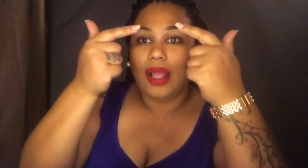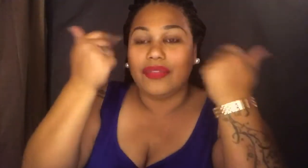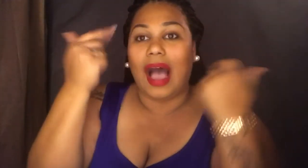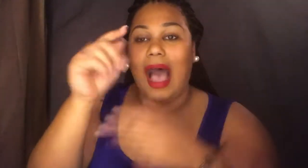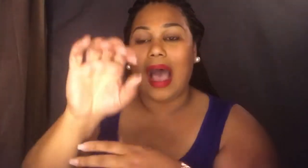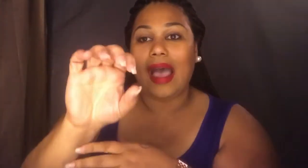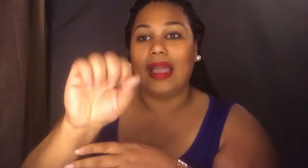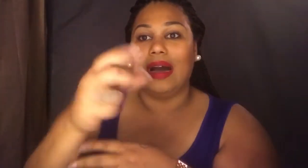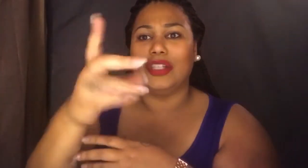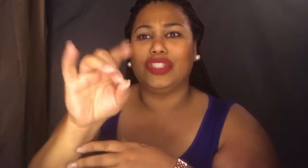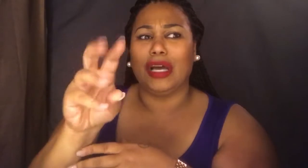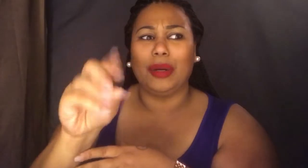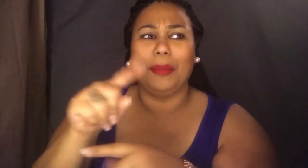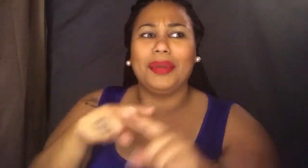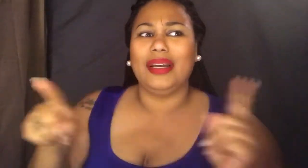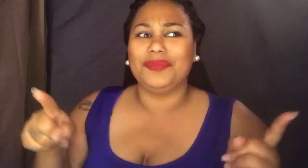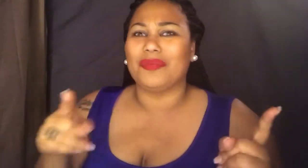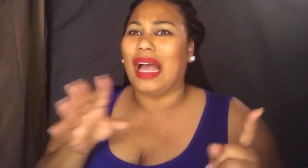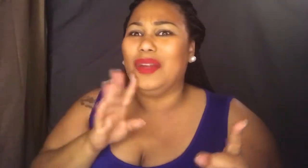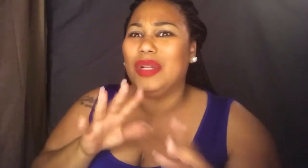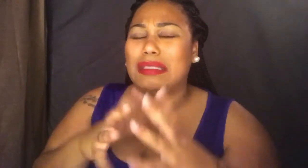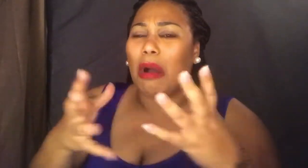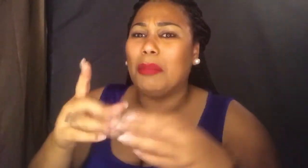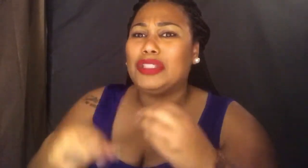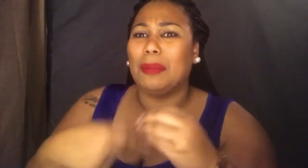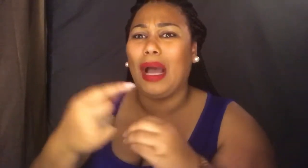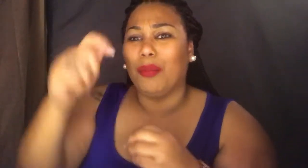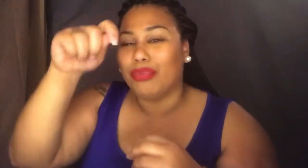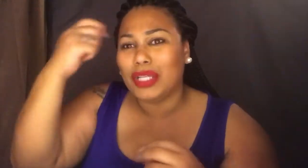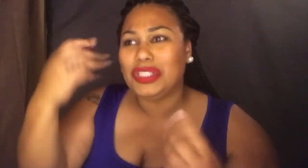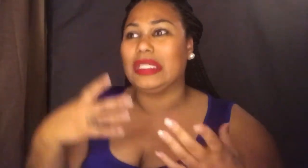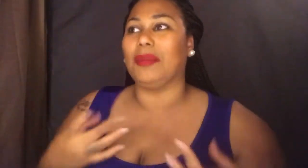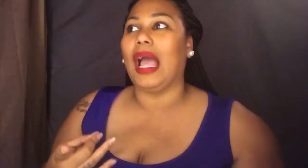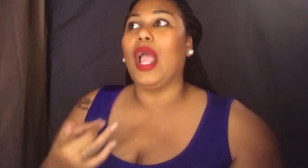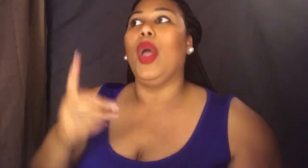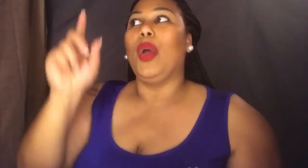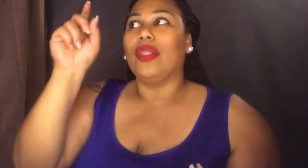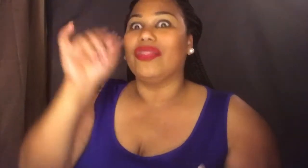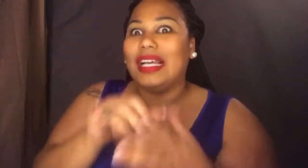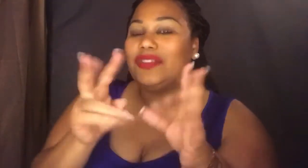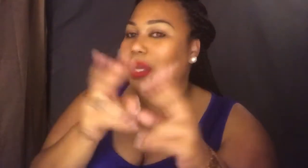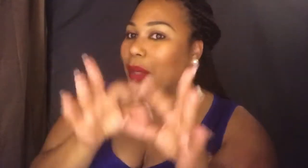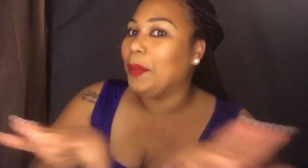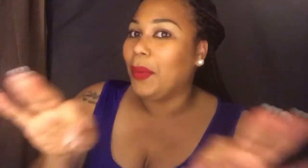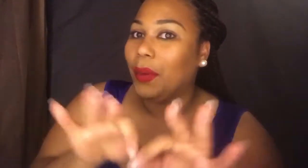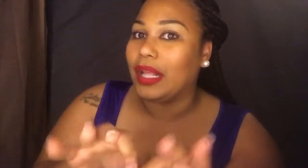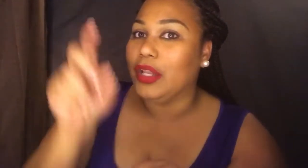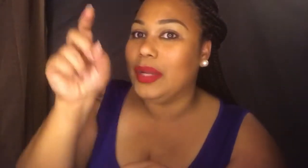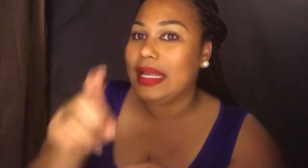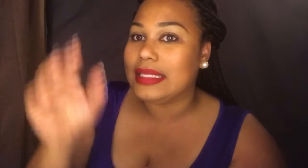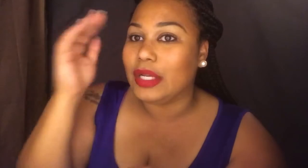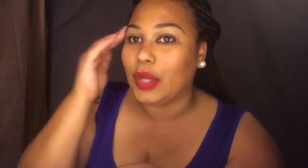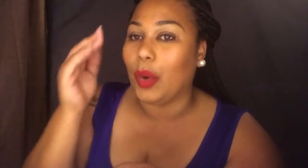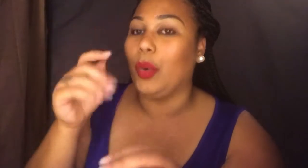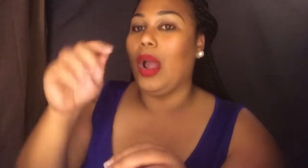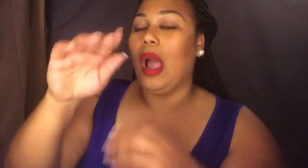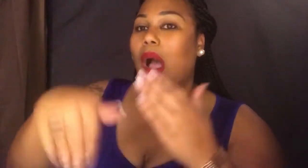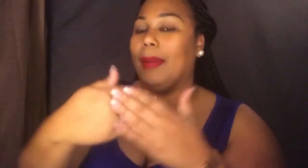the eyeshadow, but I didn't really talk much about brushes. And I'm like, that's very important. You need to know about